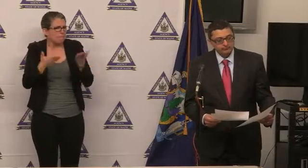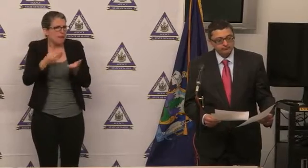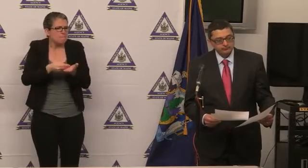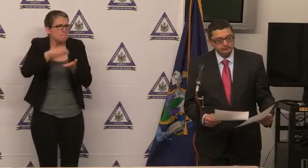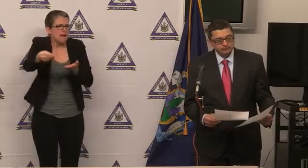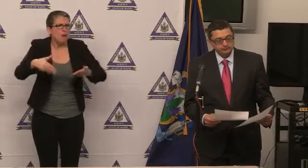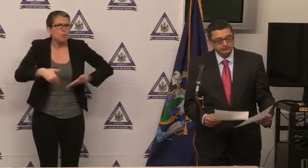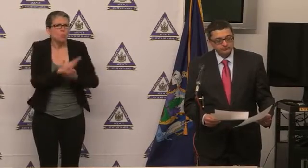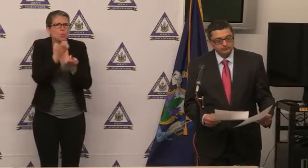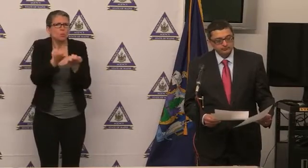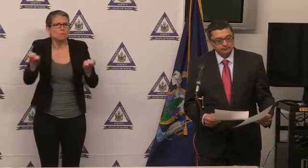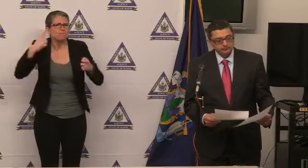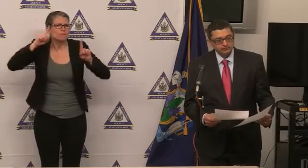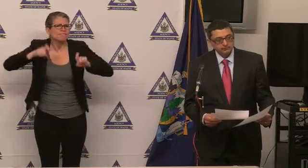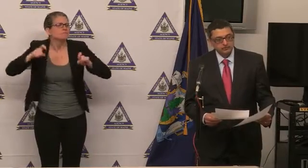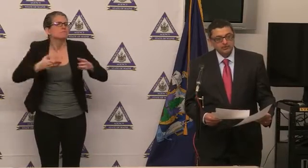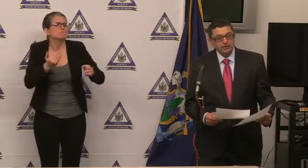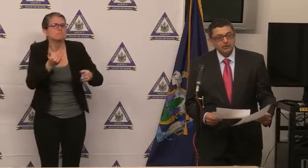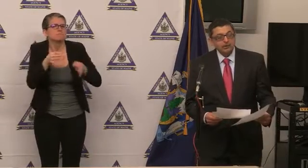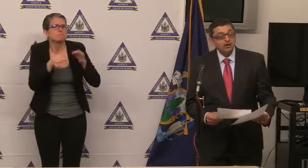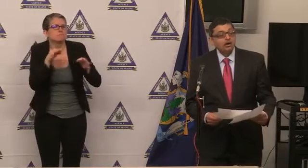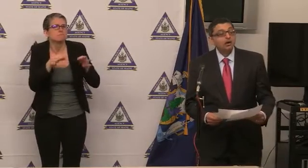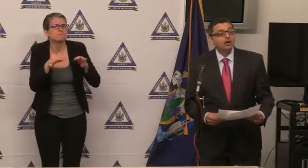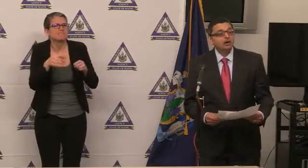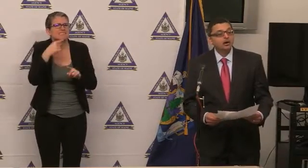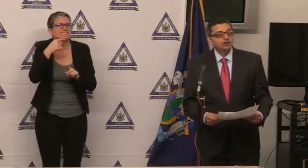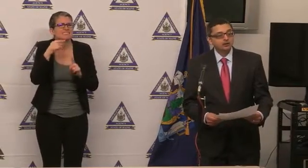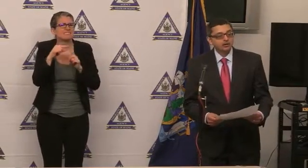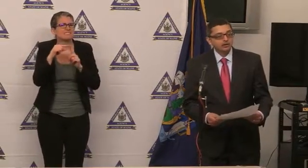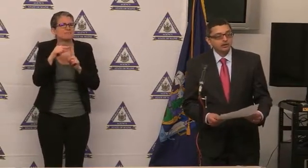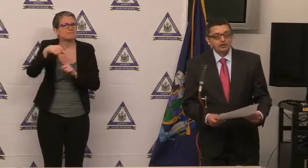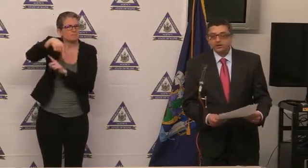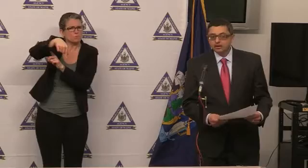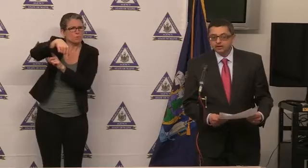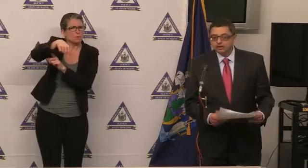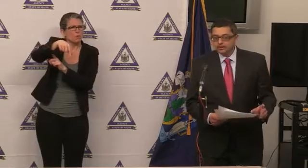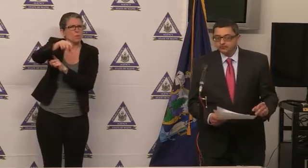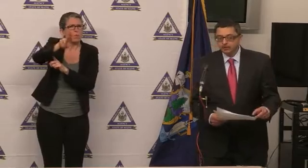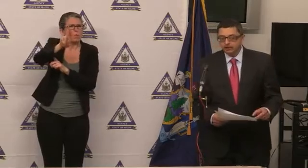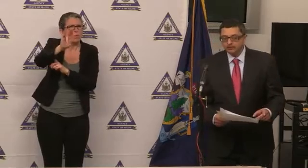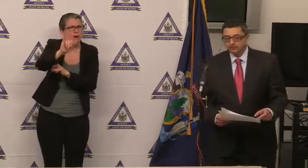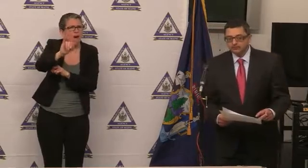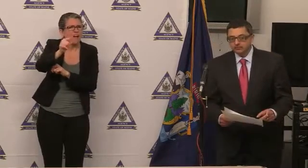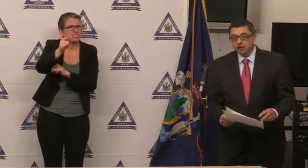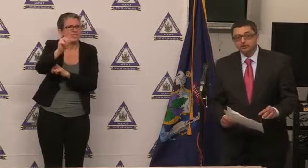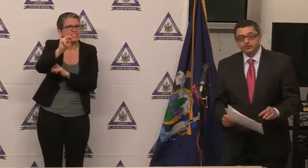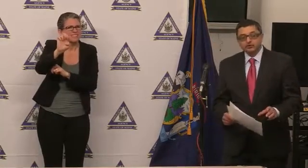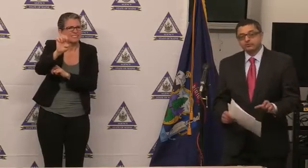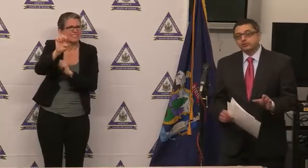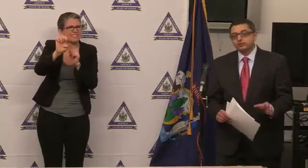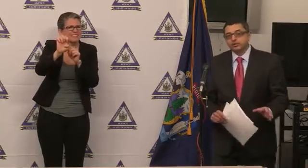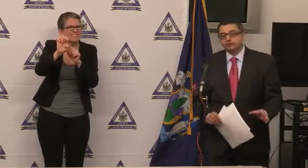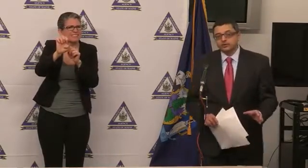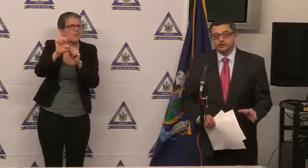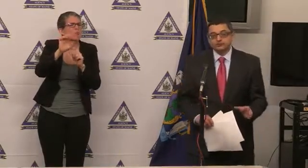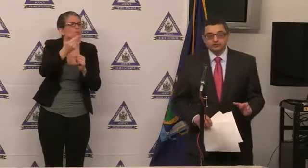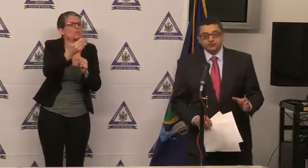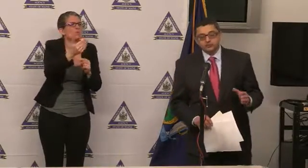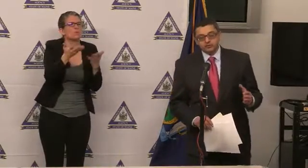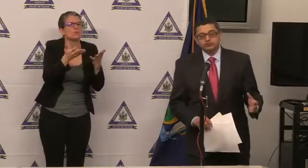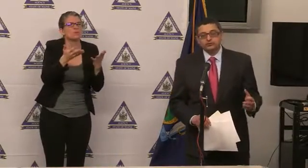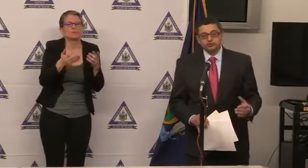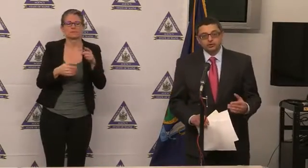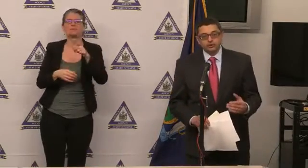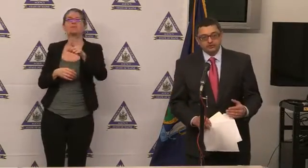that's, is it Quigen? Is that the reagent you would be using for the additional equipment if you did purchase it? Or is it different? So Steve's question is, if